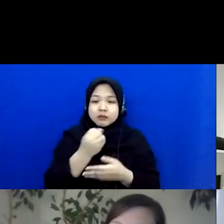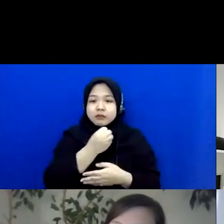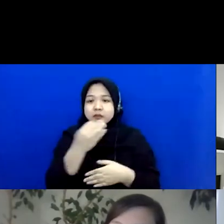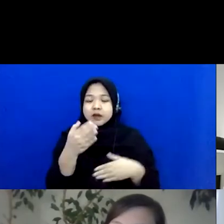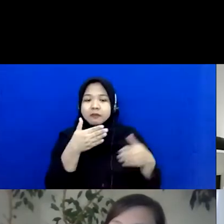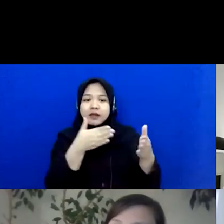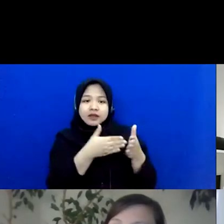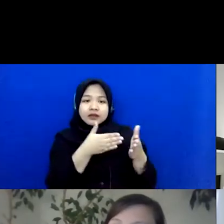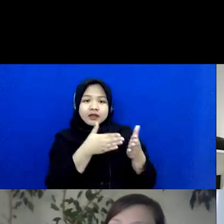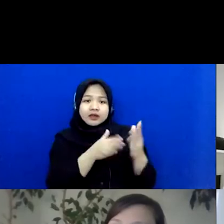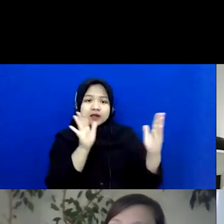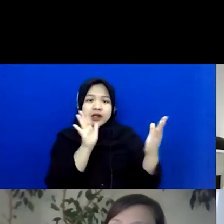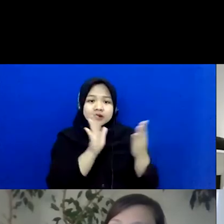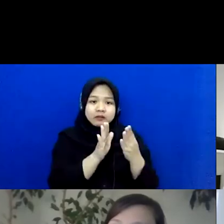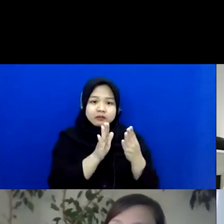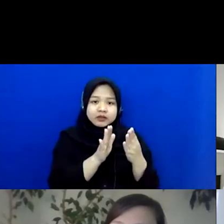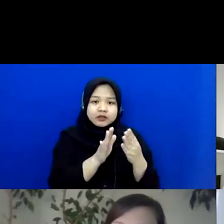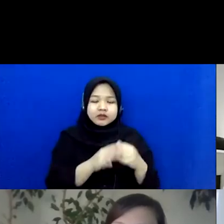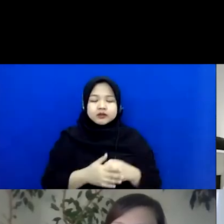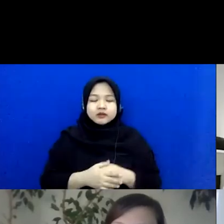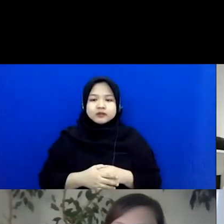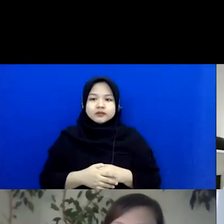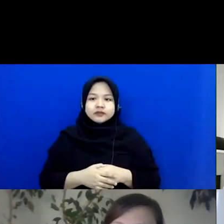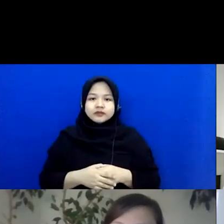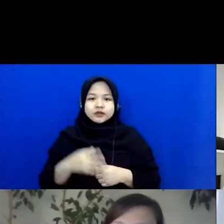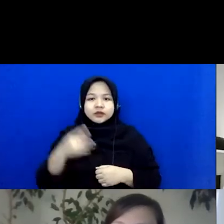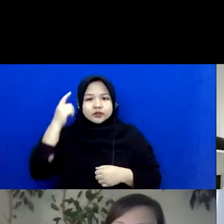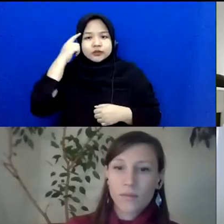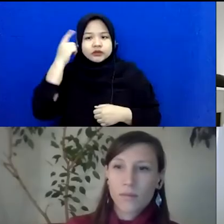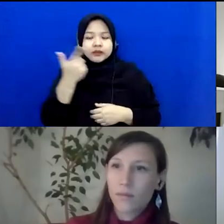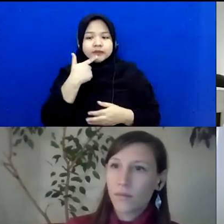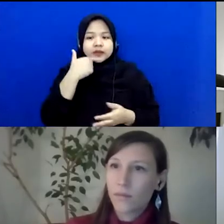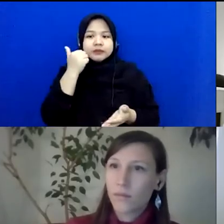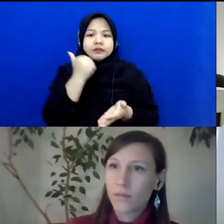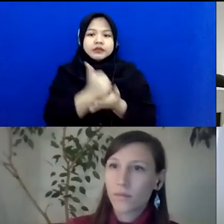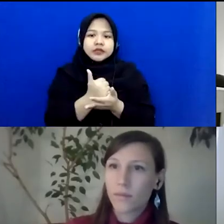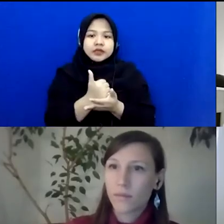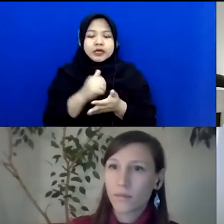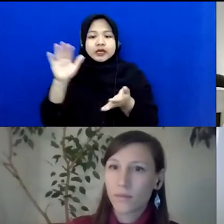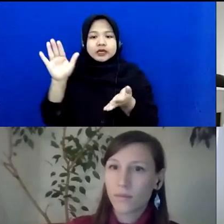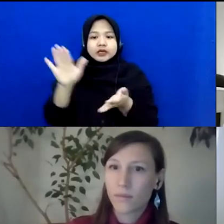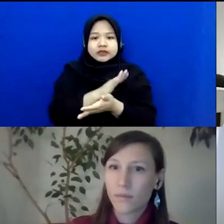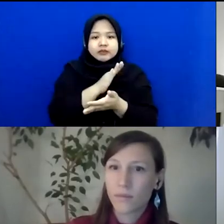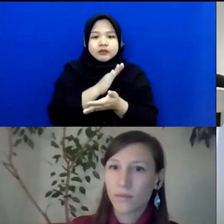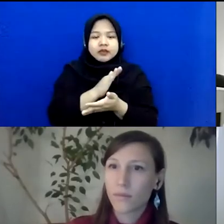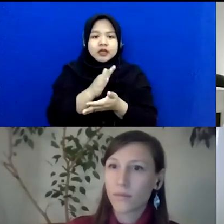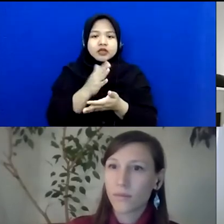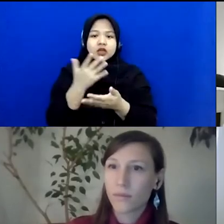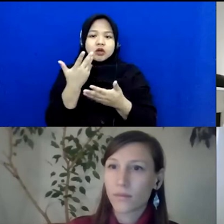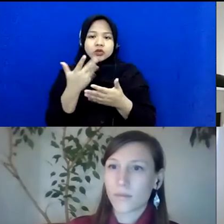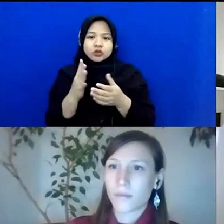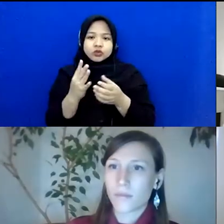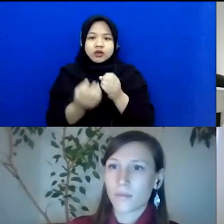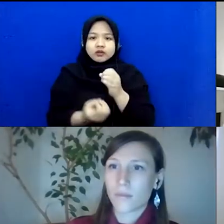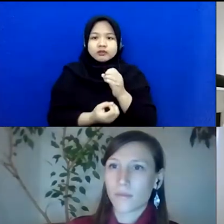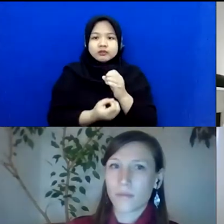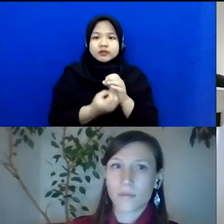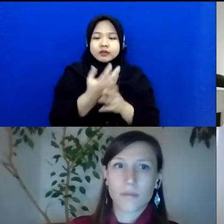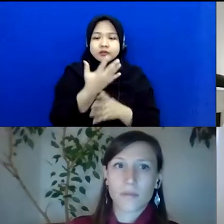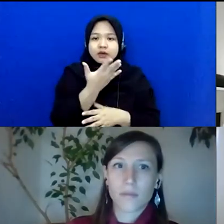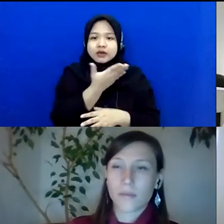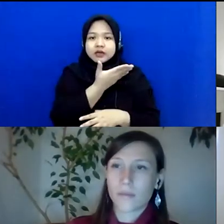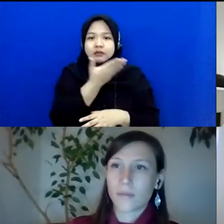you faced, and I think more importantly, the opportunities that arose out of them.